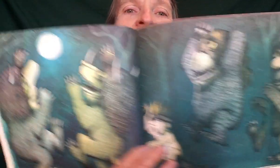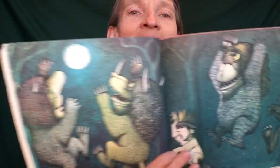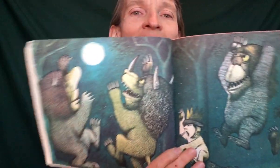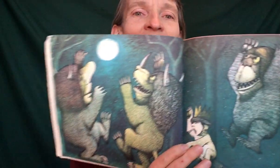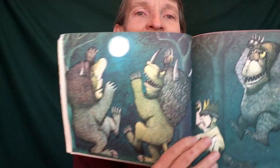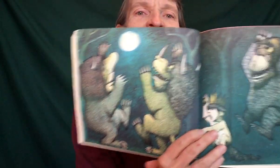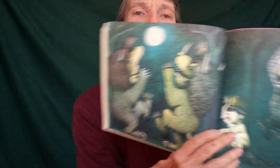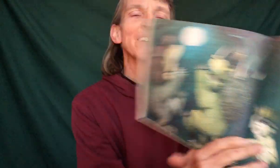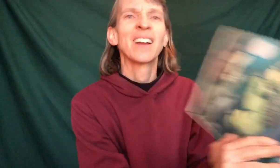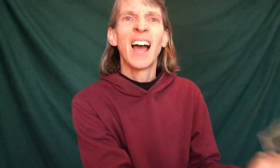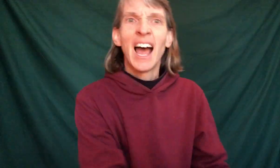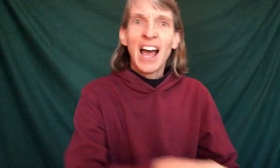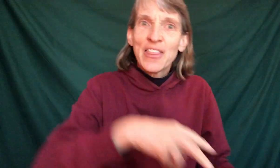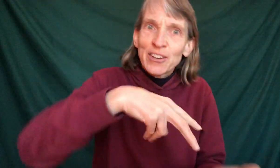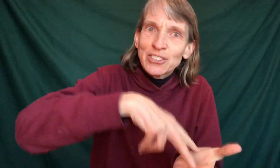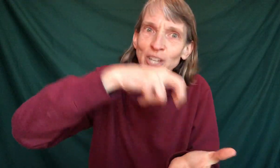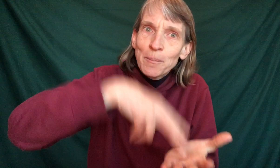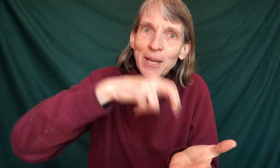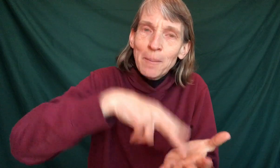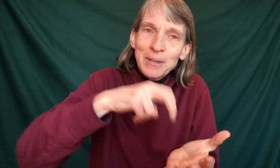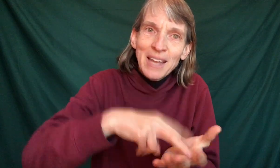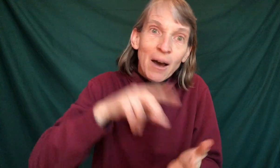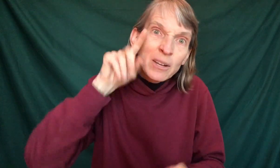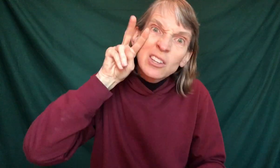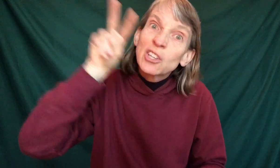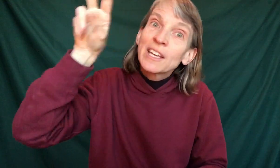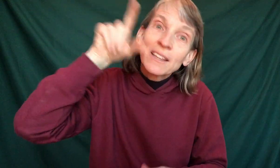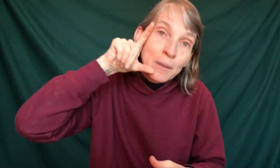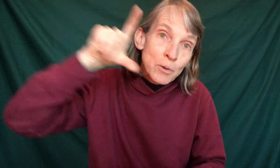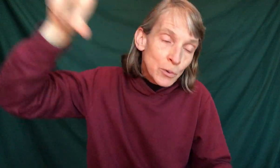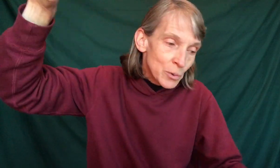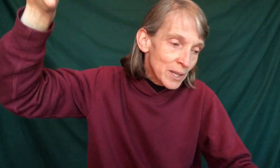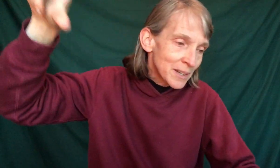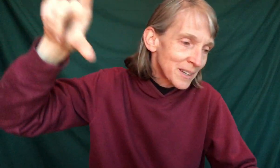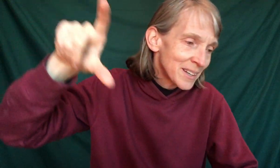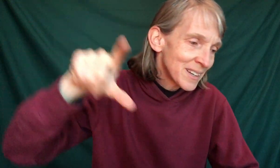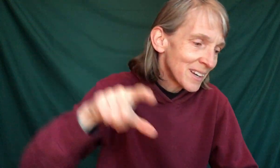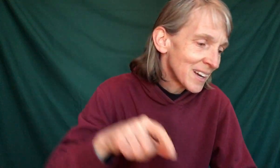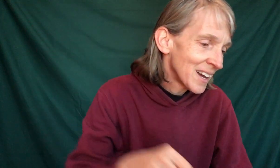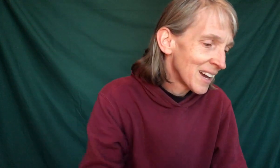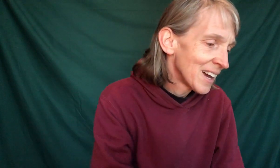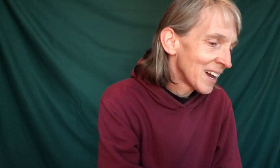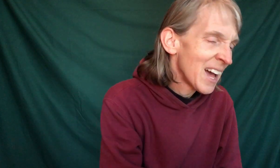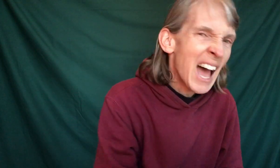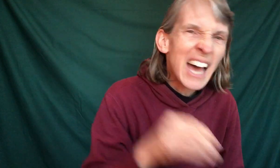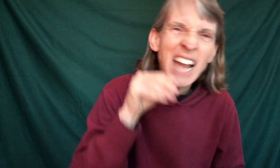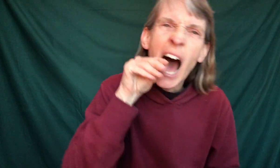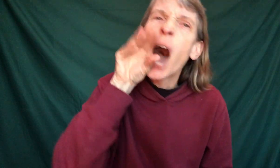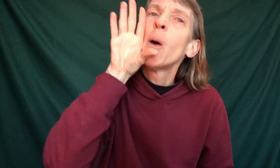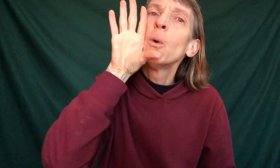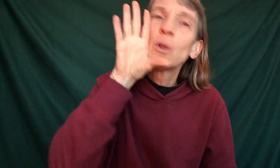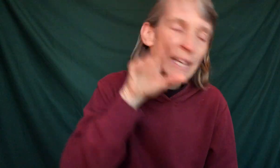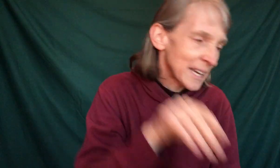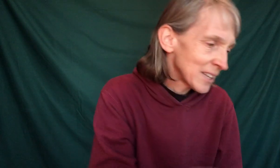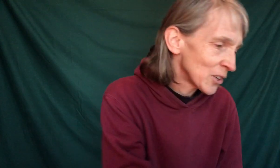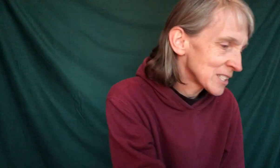Look at that. They're jumping up and down and looking at the moon and howling, it looks